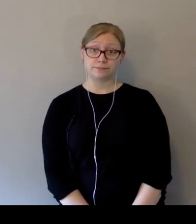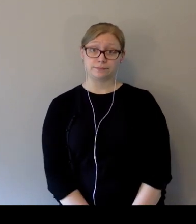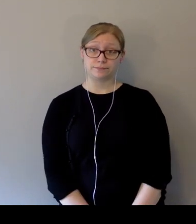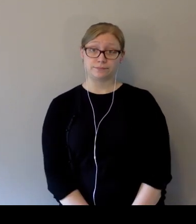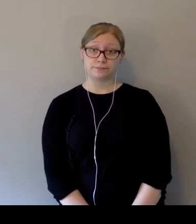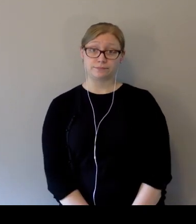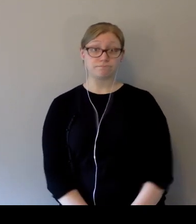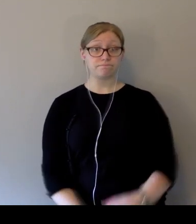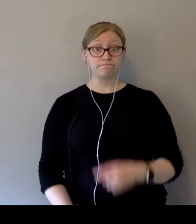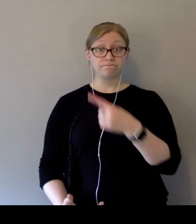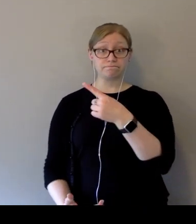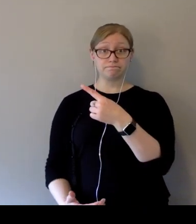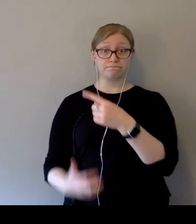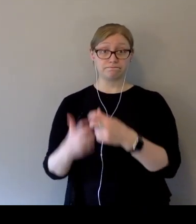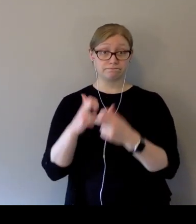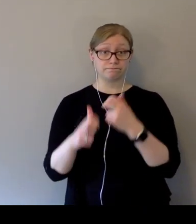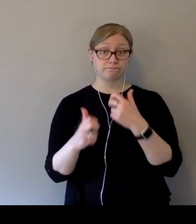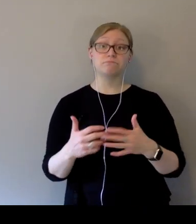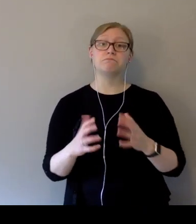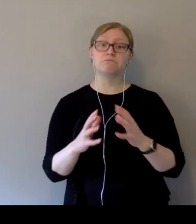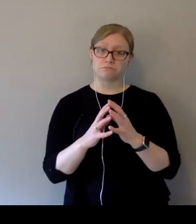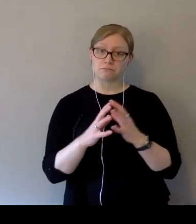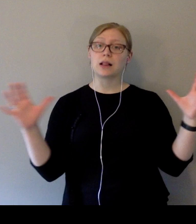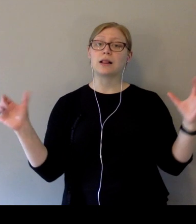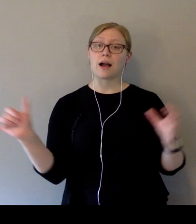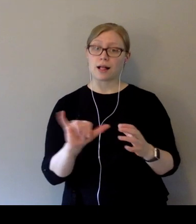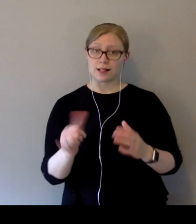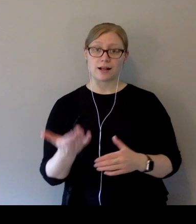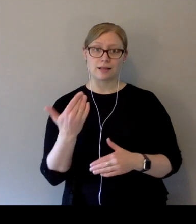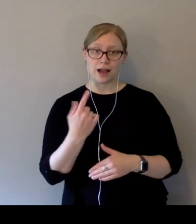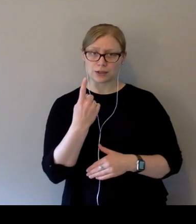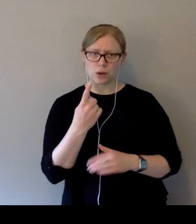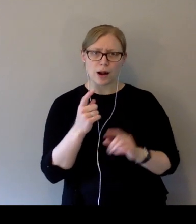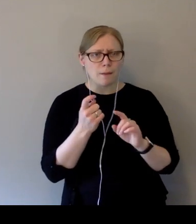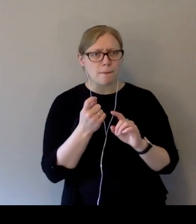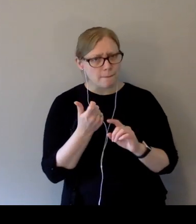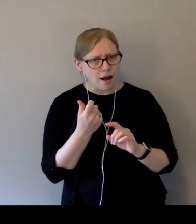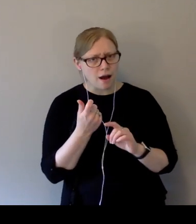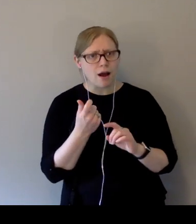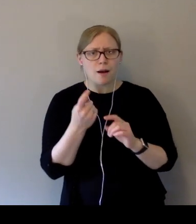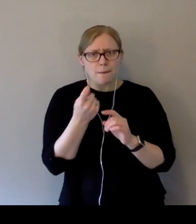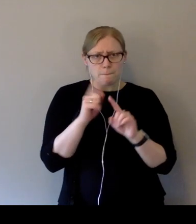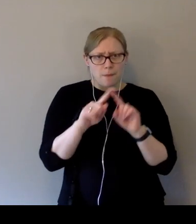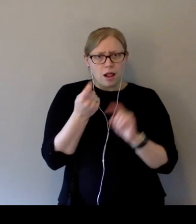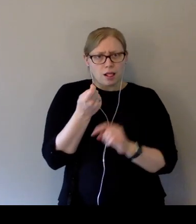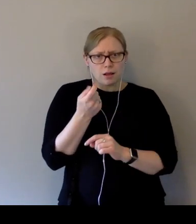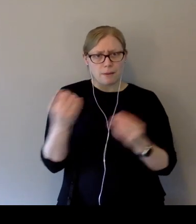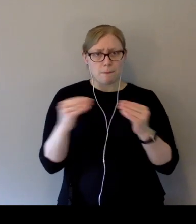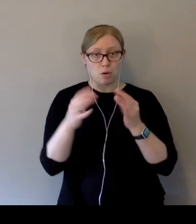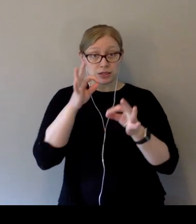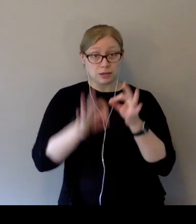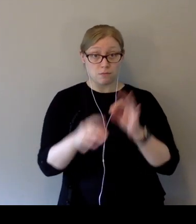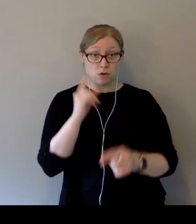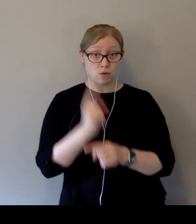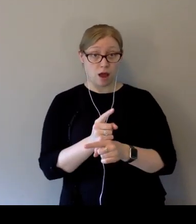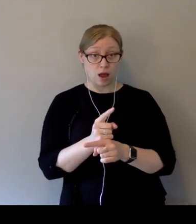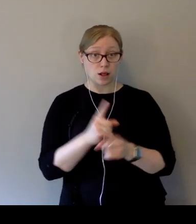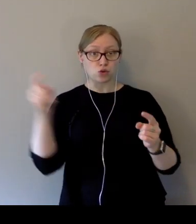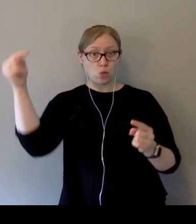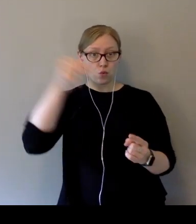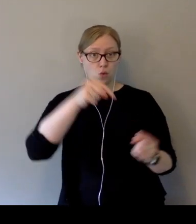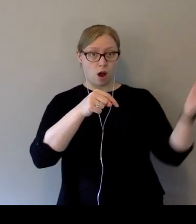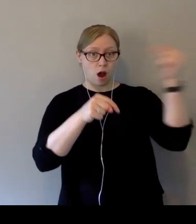This problem is very much like the last one, except for it's a little simpler, right? So you're going to cross multiply, and you